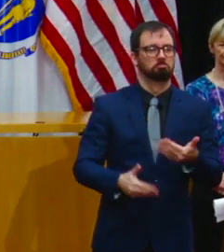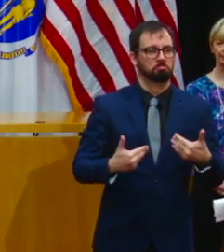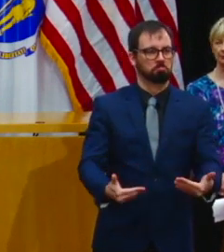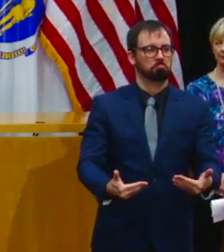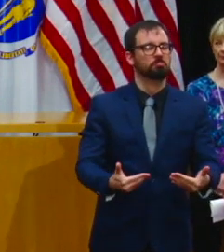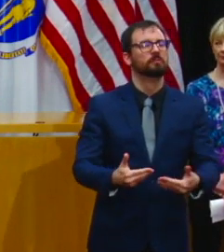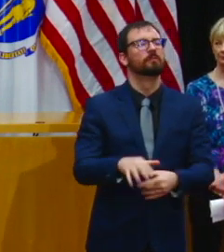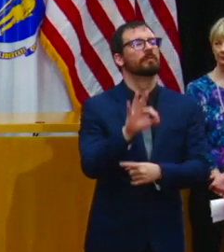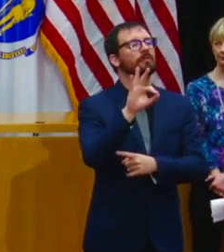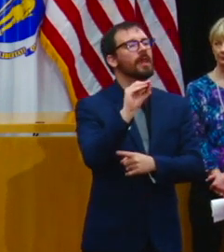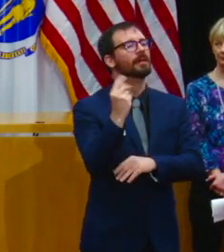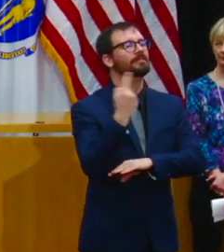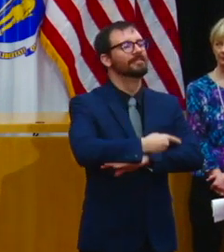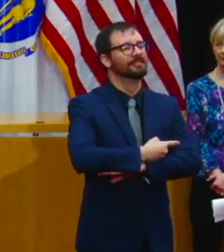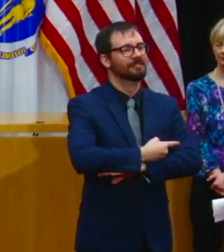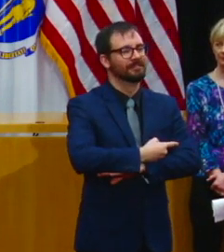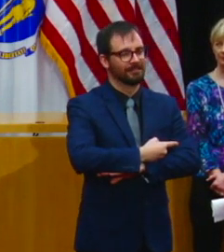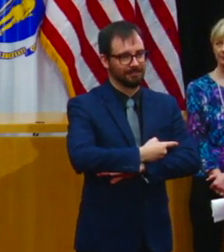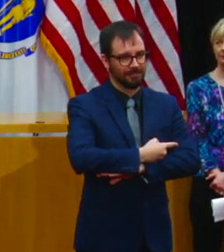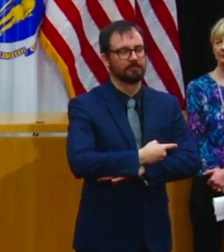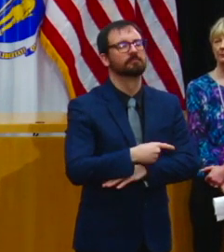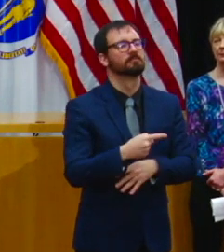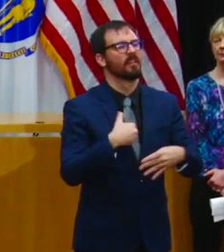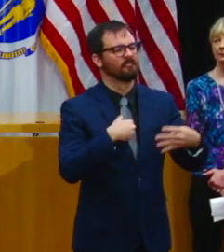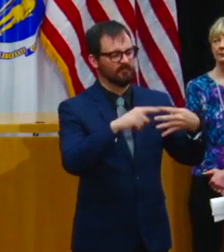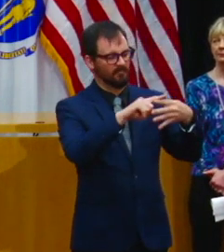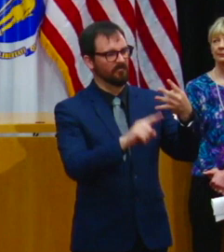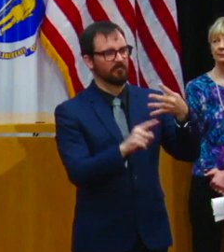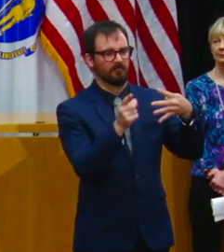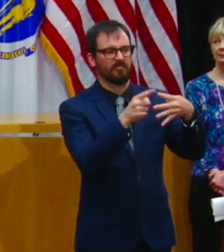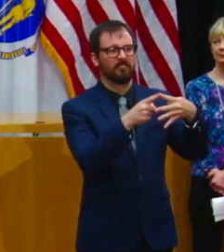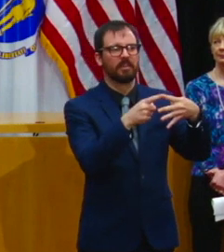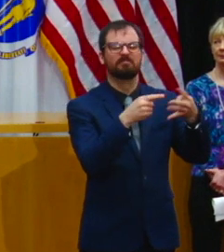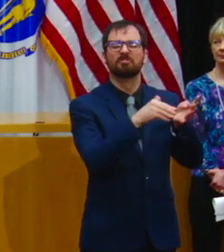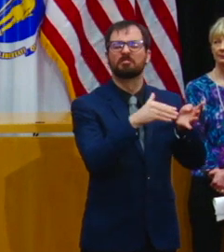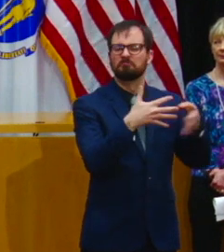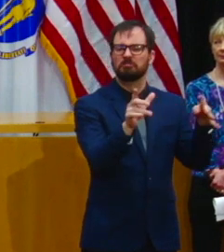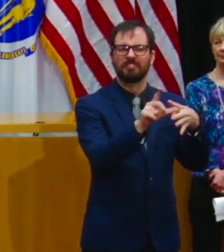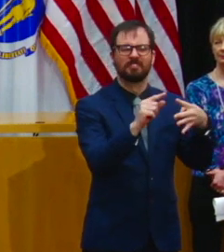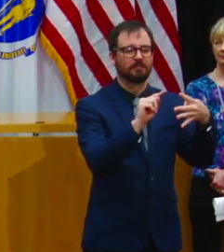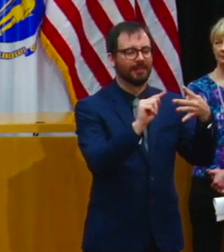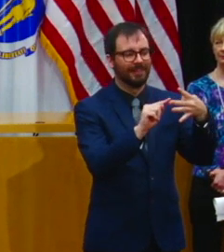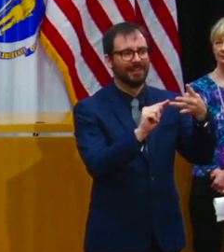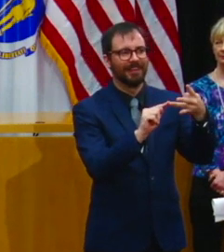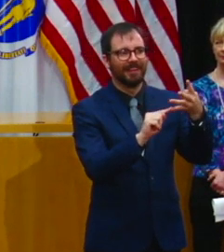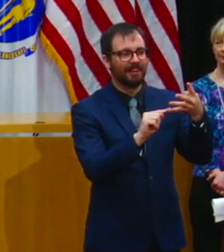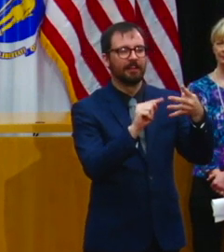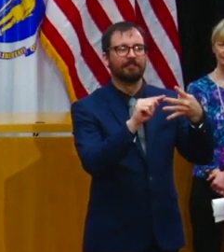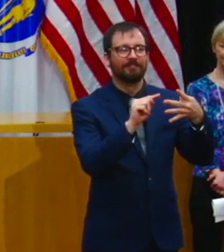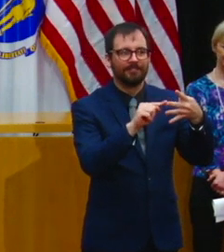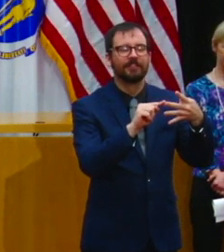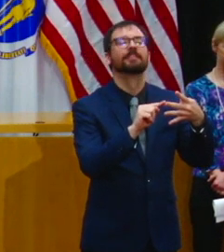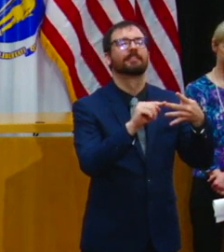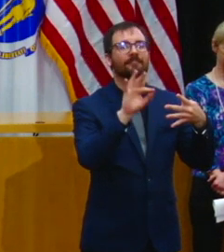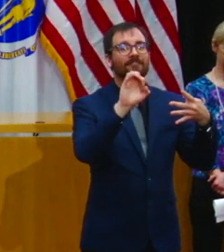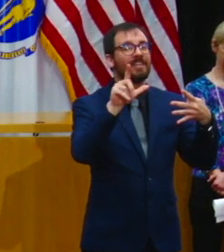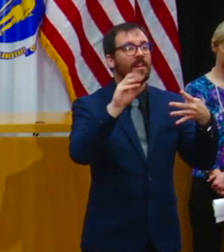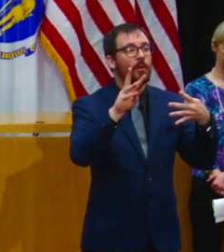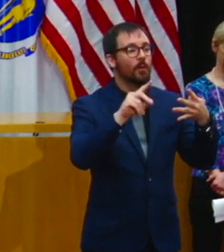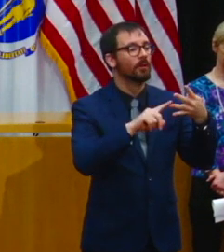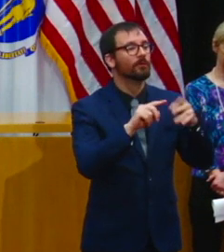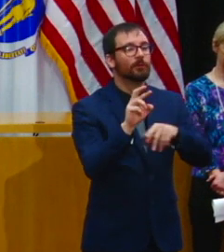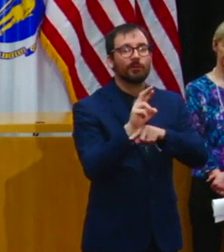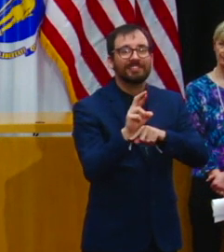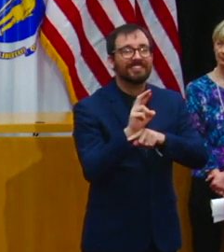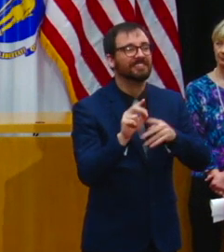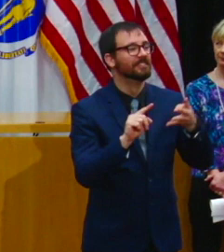fight against COVID-19. This will be granted for an intern, resident, or fellow at a Massachusetts healthcare facility